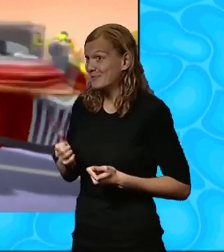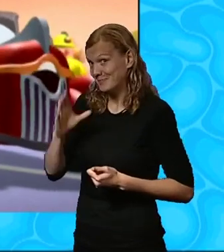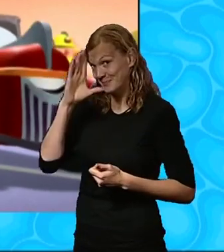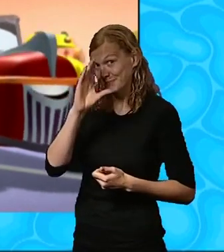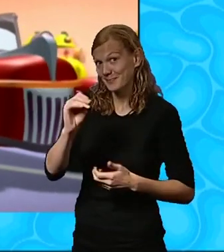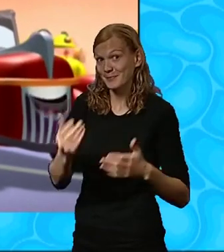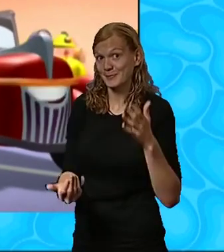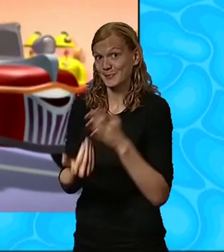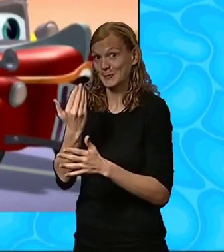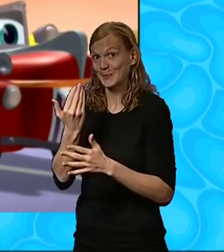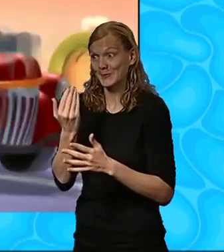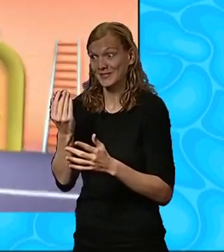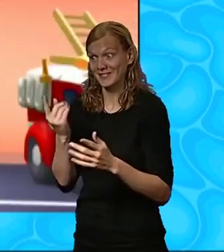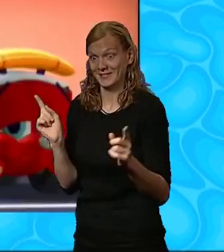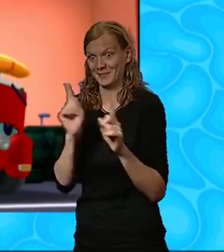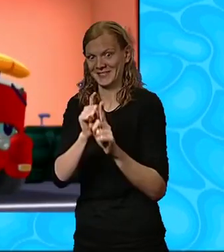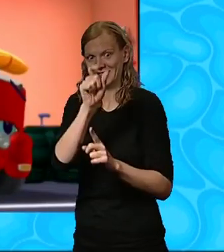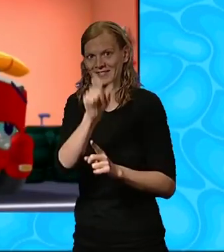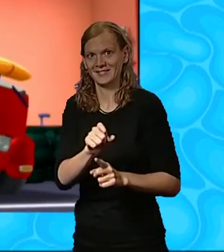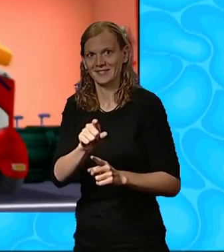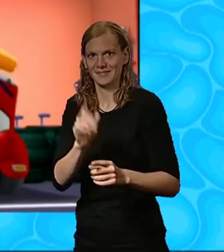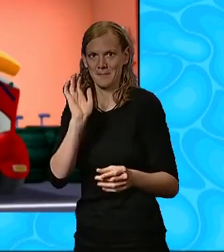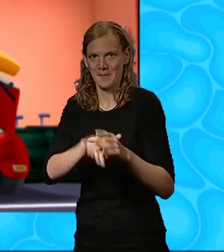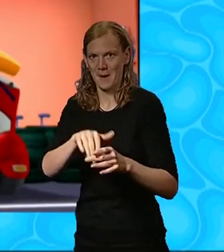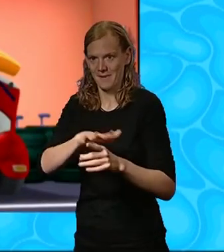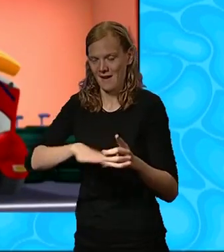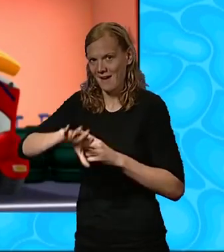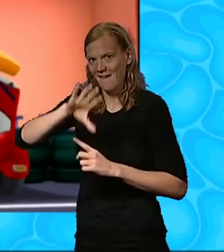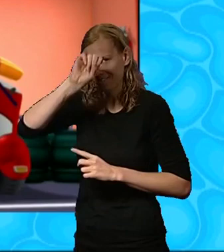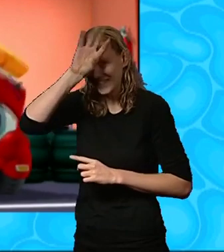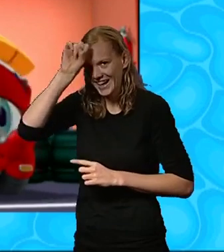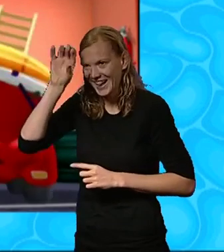meet the newest member of the crew. Finley.